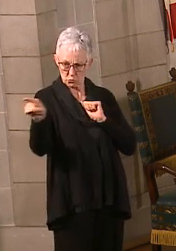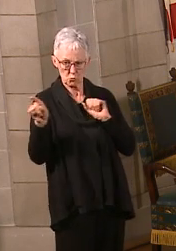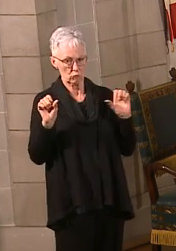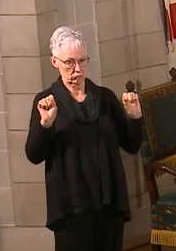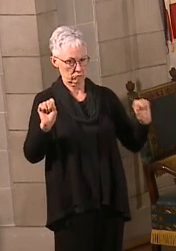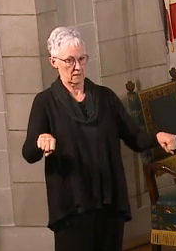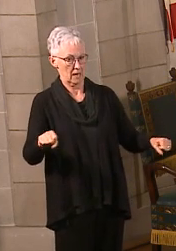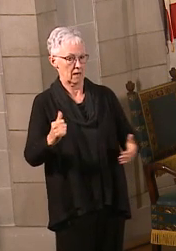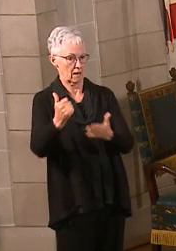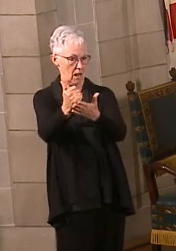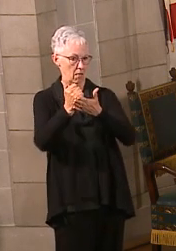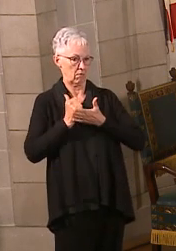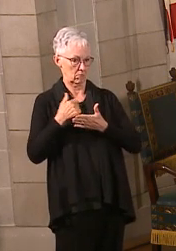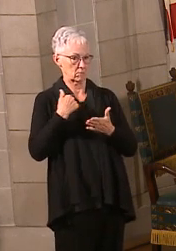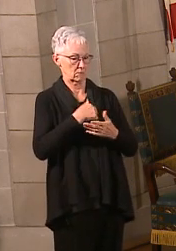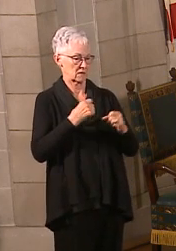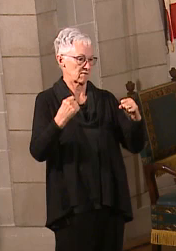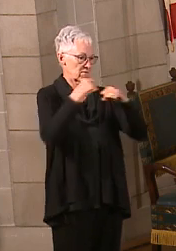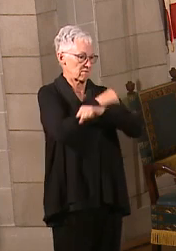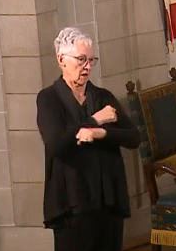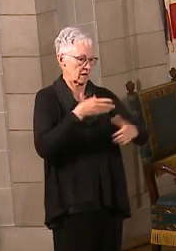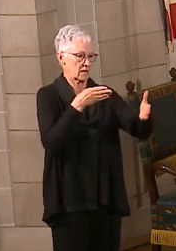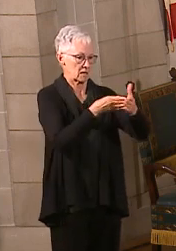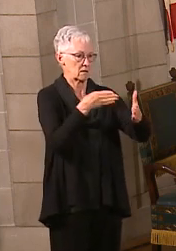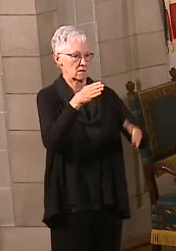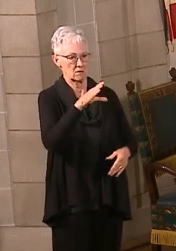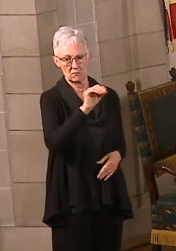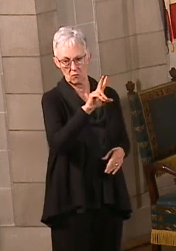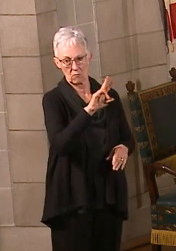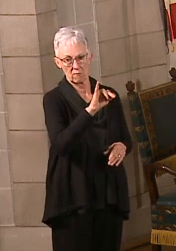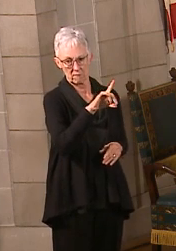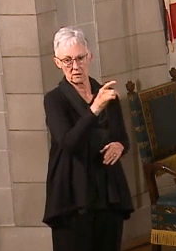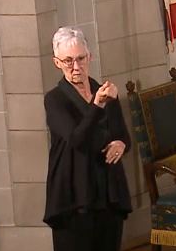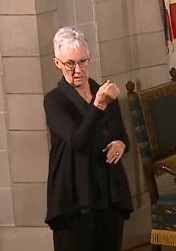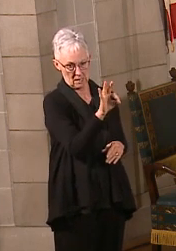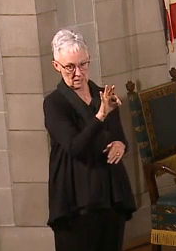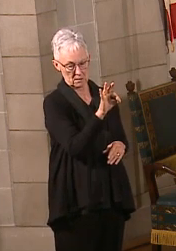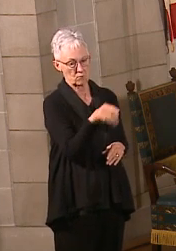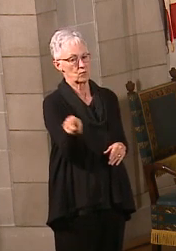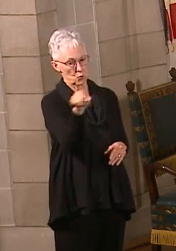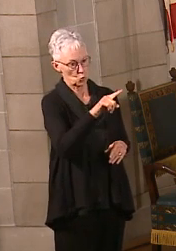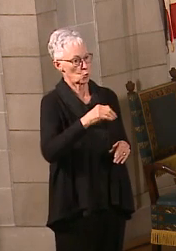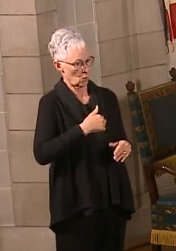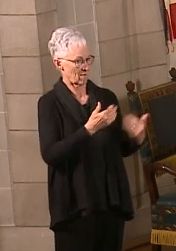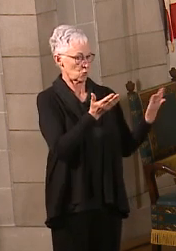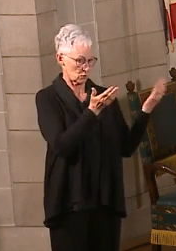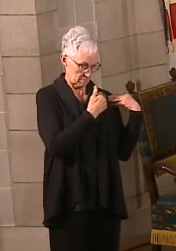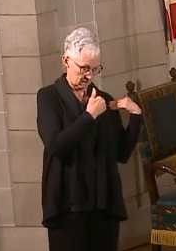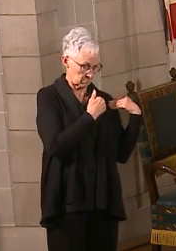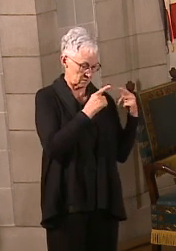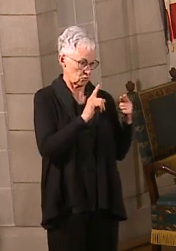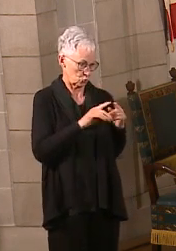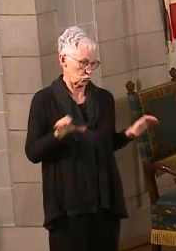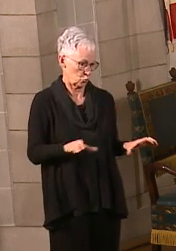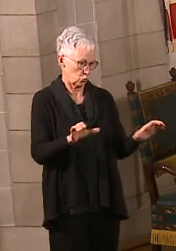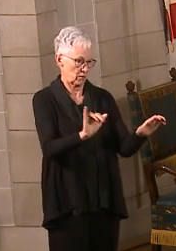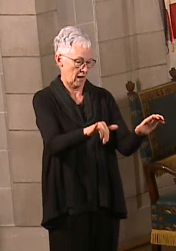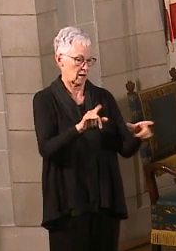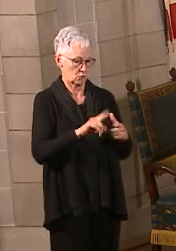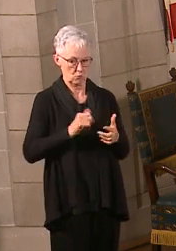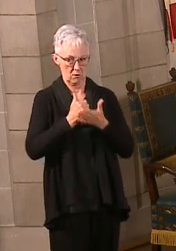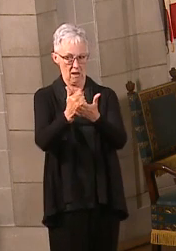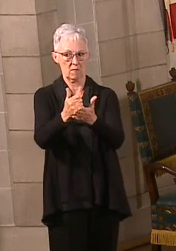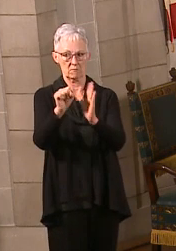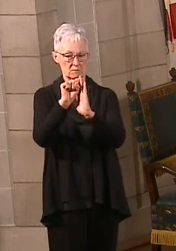asking all of you to exercise that civic responsibility, that personal responsibility to be a part of this